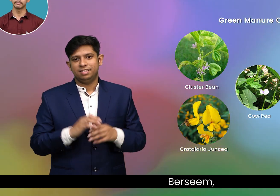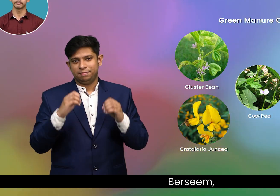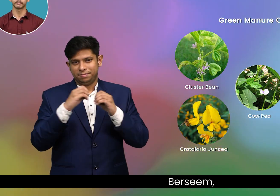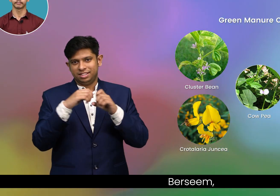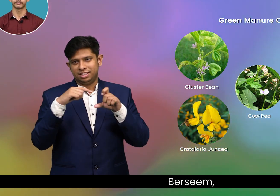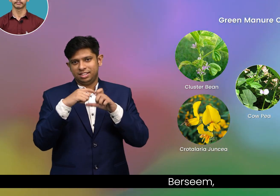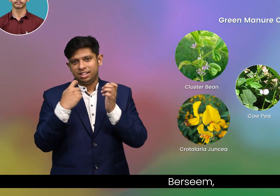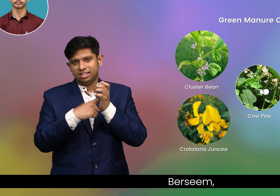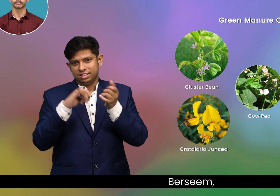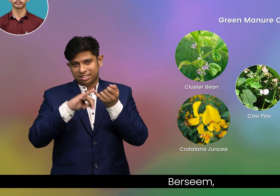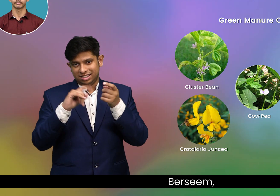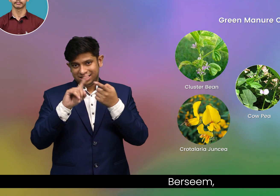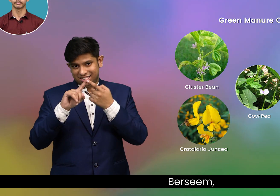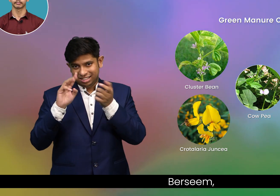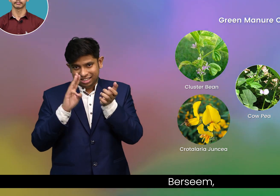persimmon,